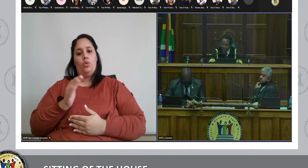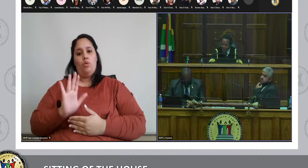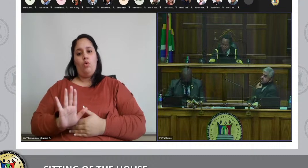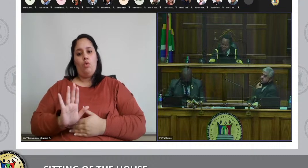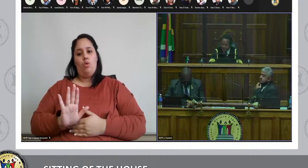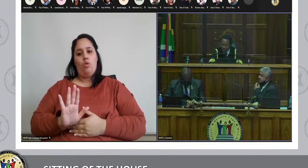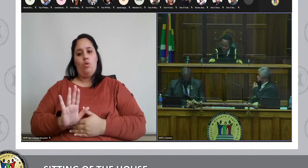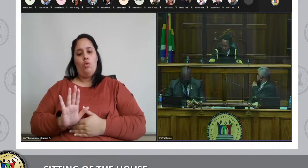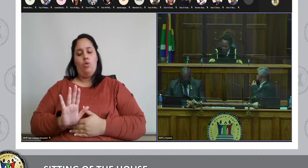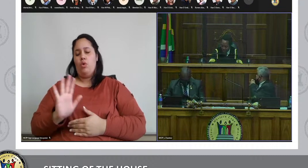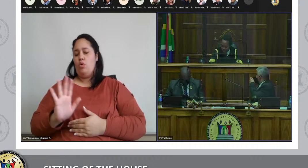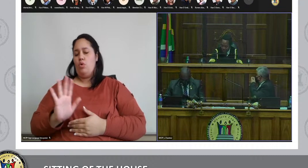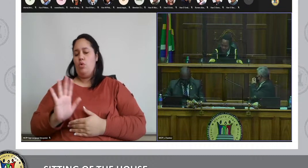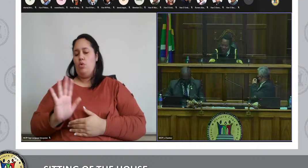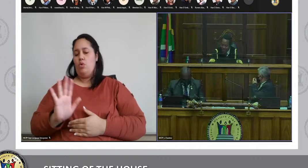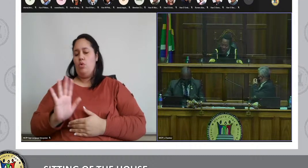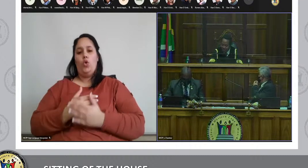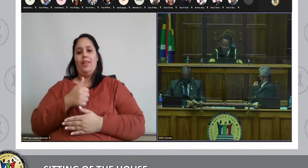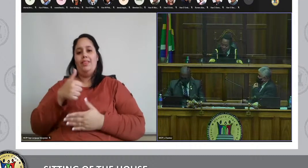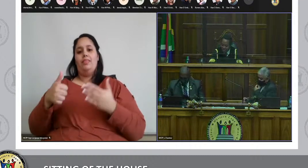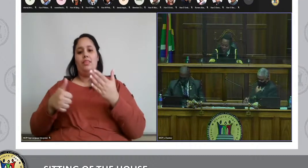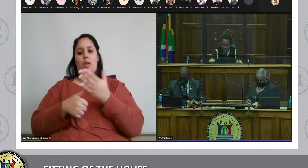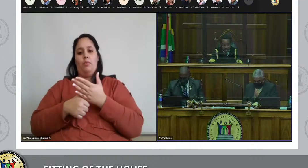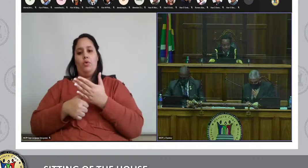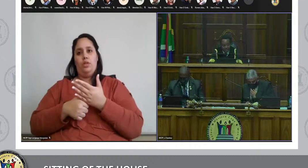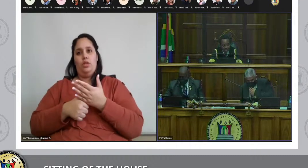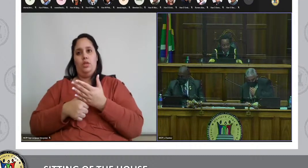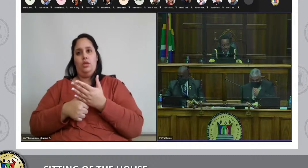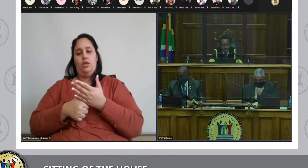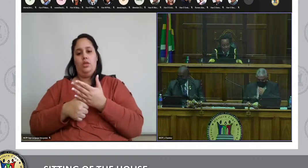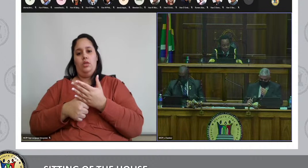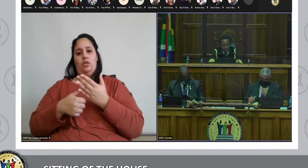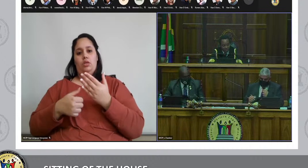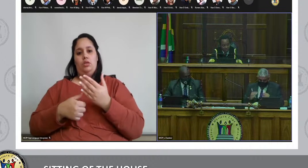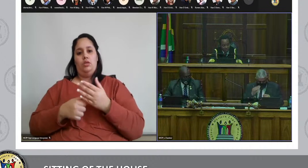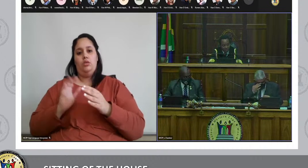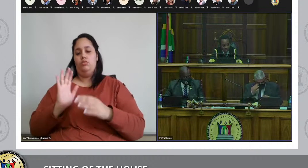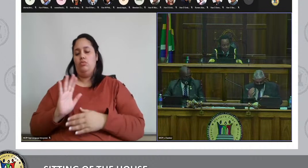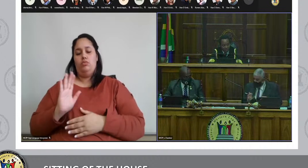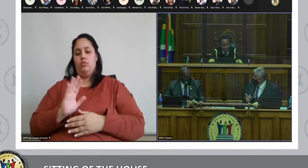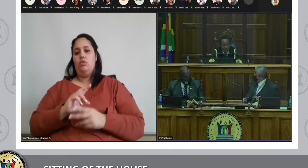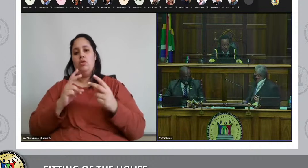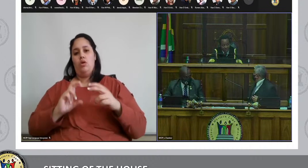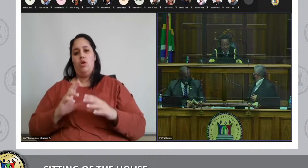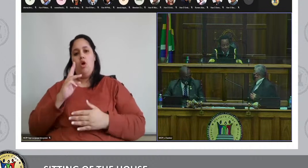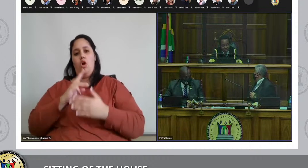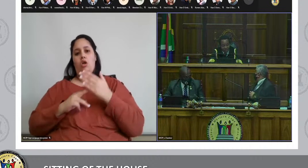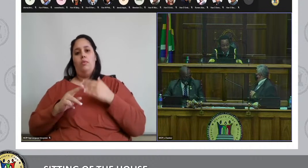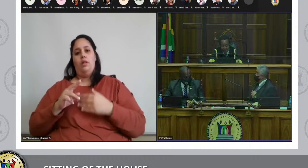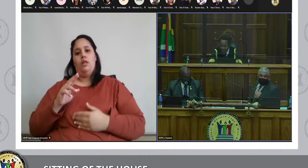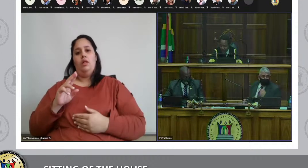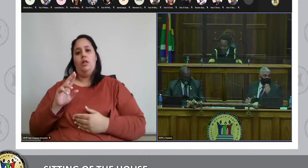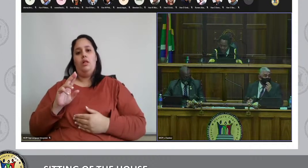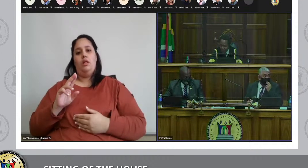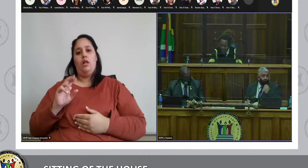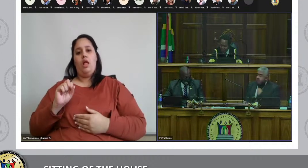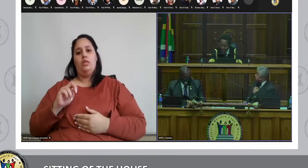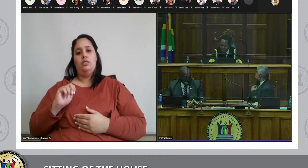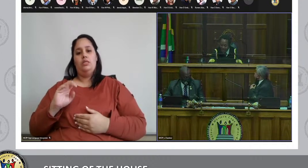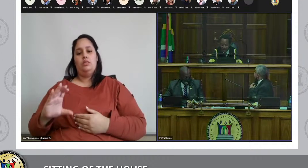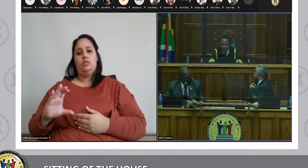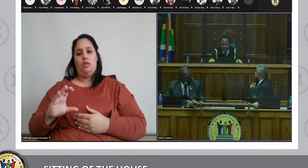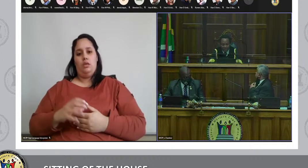I said the new Deputy Chief Whip. I now recognize the ANC, Honorable Dagmo. Now I recognize the